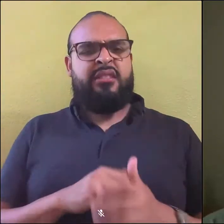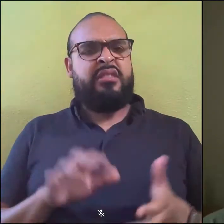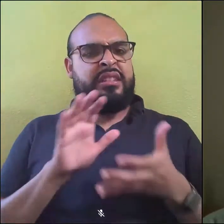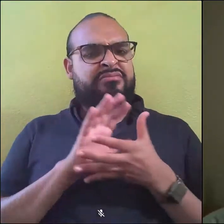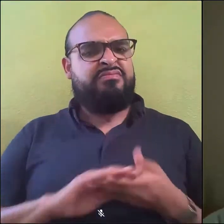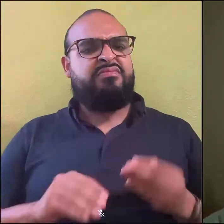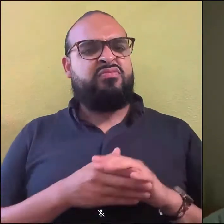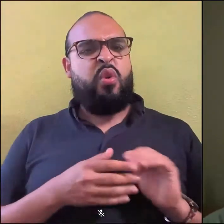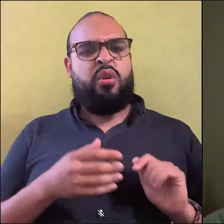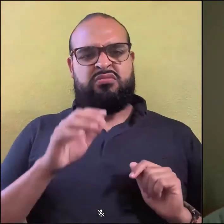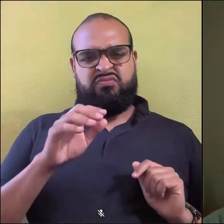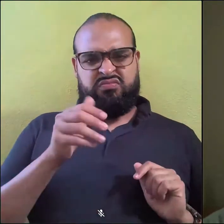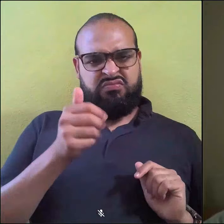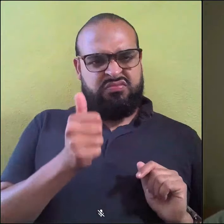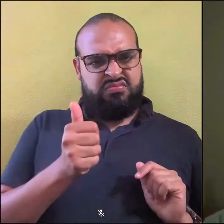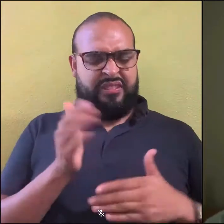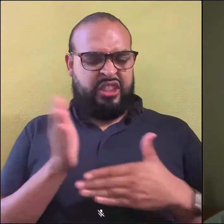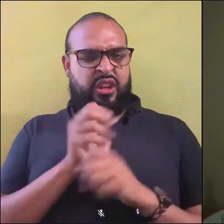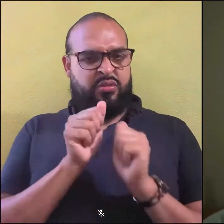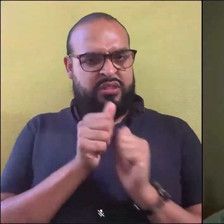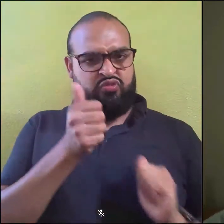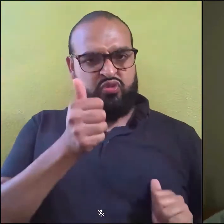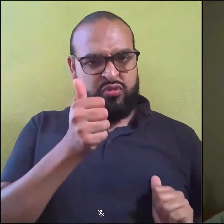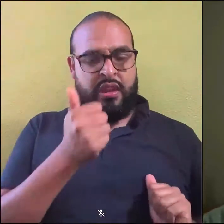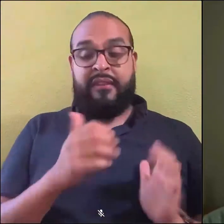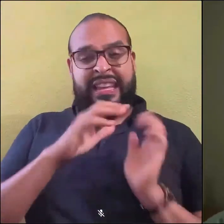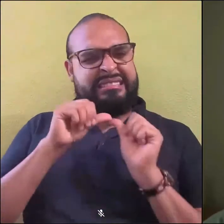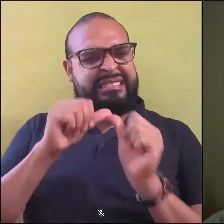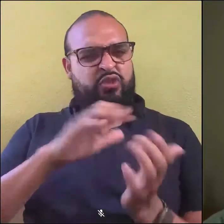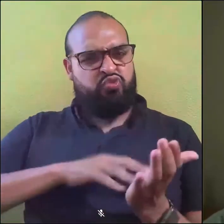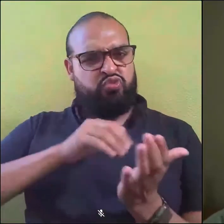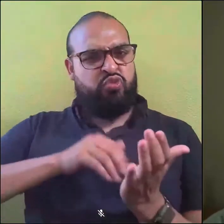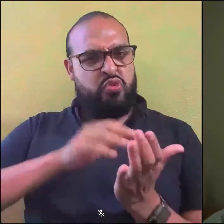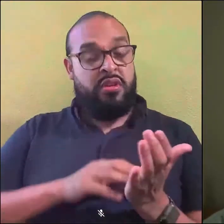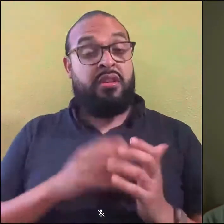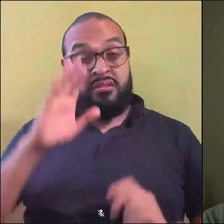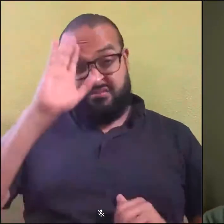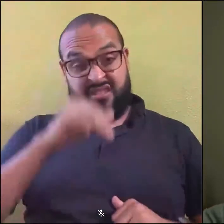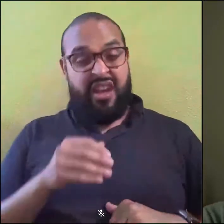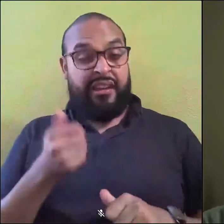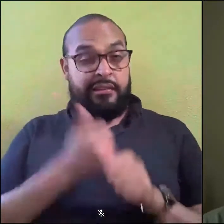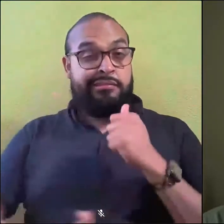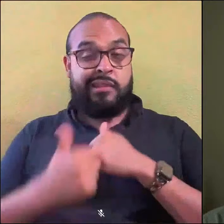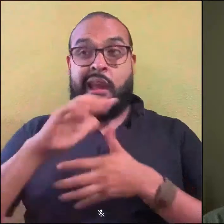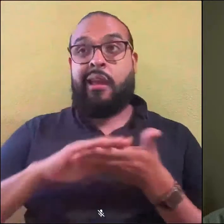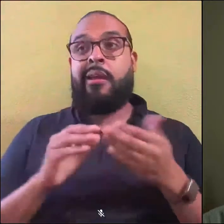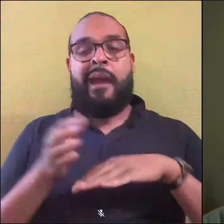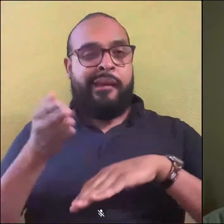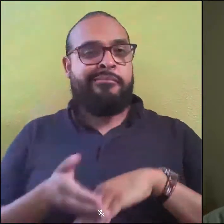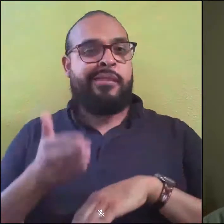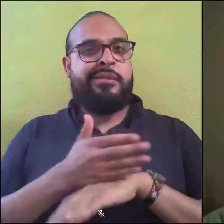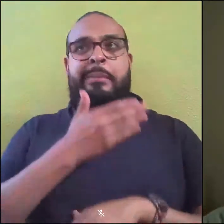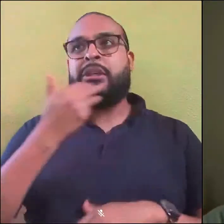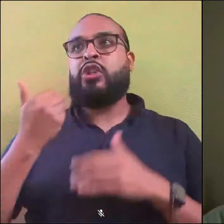Continue to learn more about your story and tell it to yourself. It gets better. To the extent that whatever I'm telling you doesn't